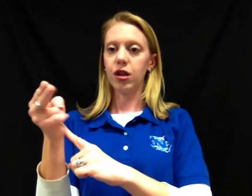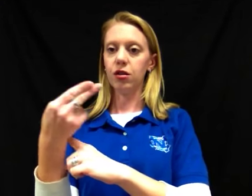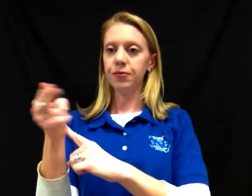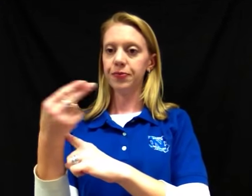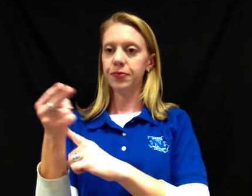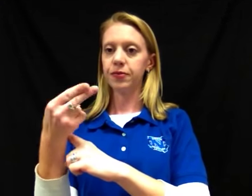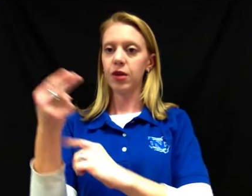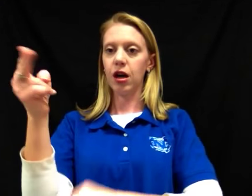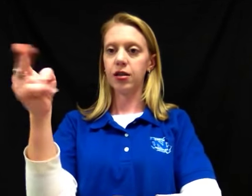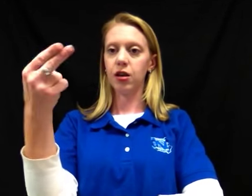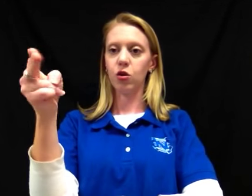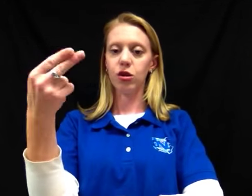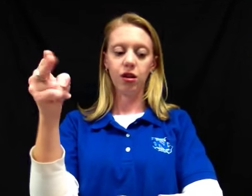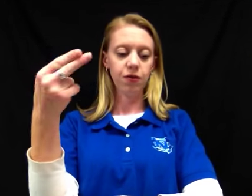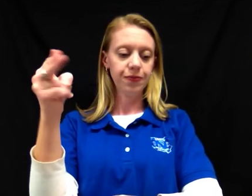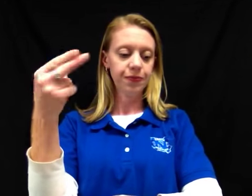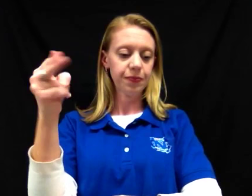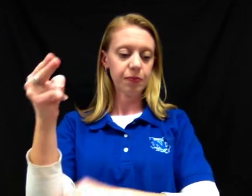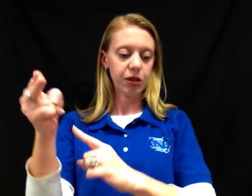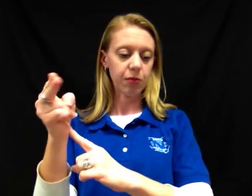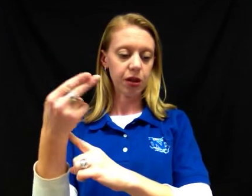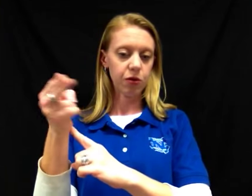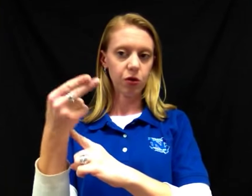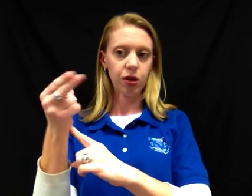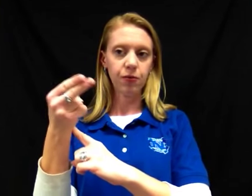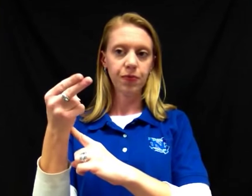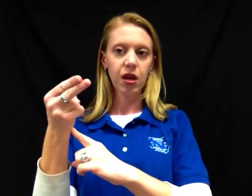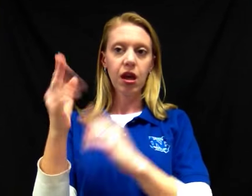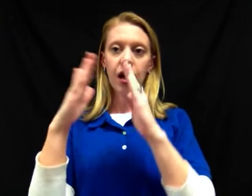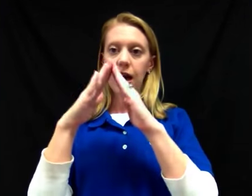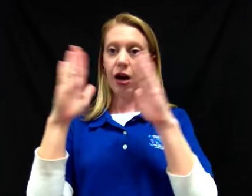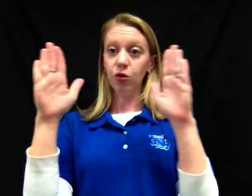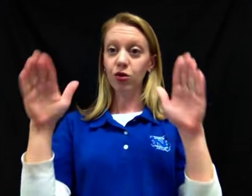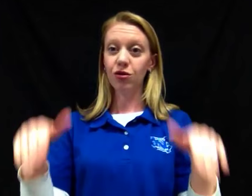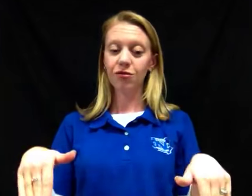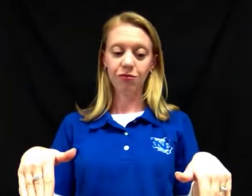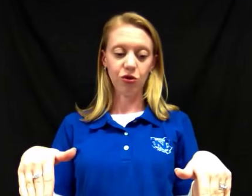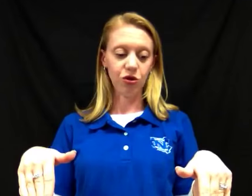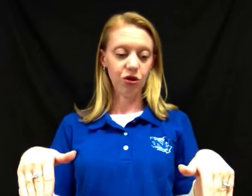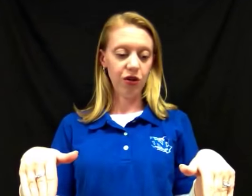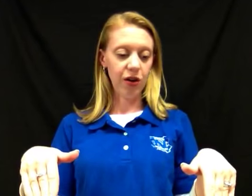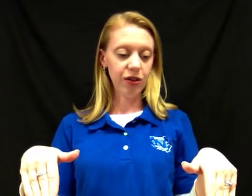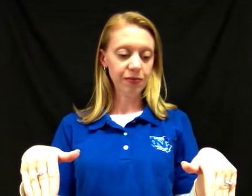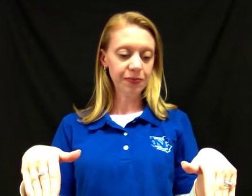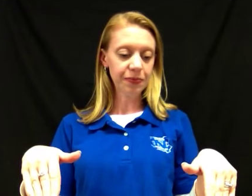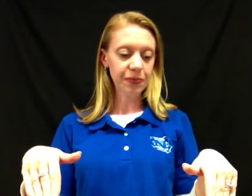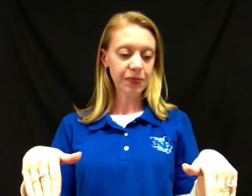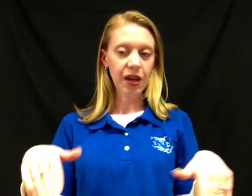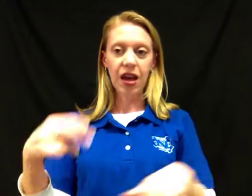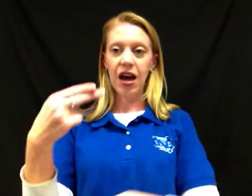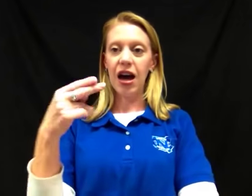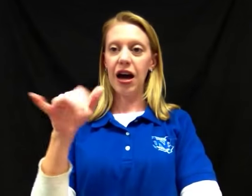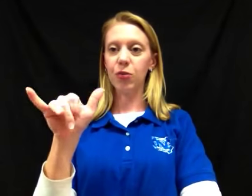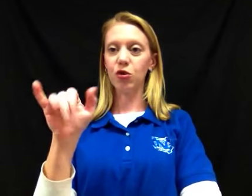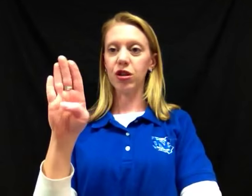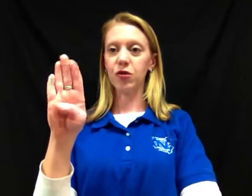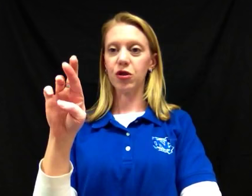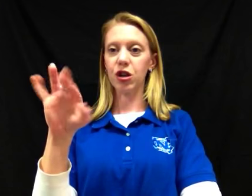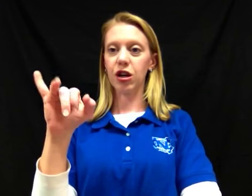Hotel, I sign hotel, but sometimes hotel. House, you should know that one. Hybrid, if we're talking